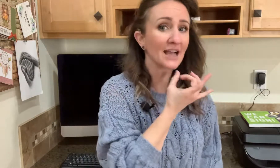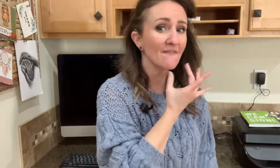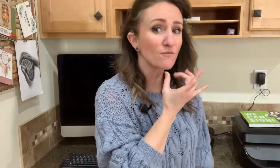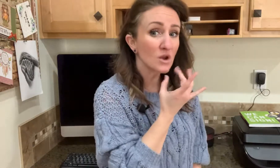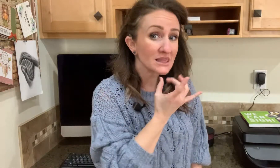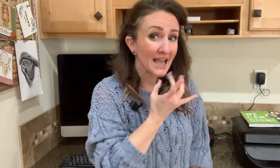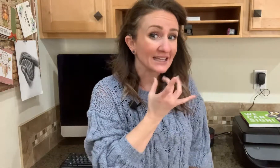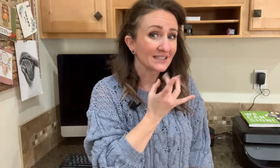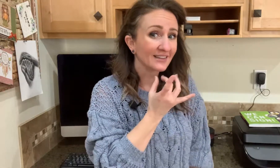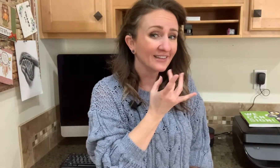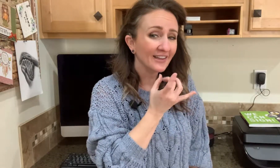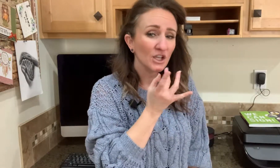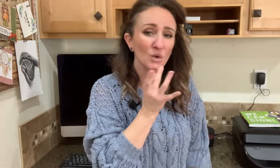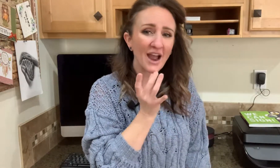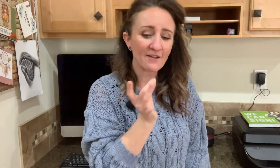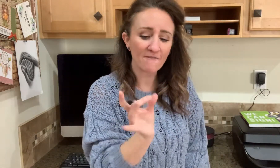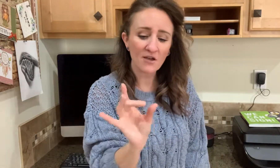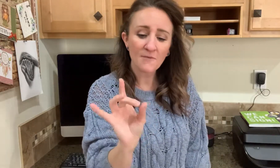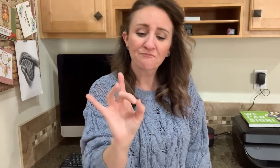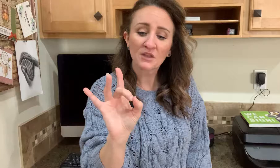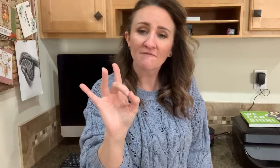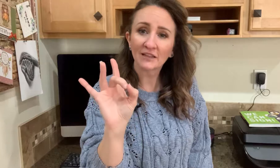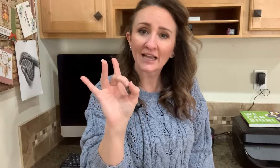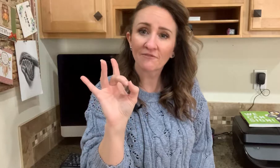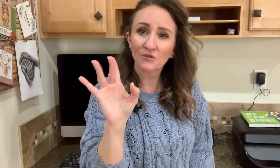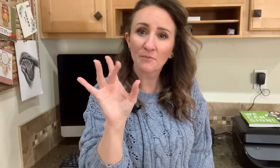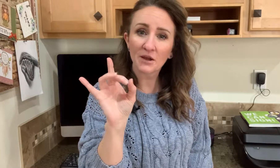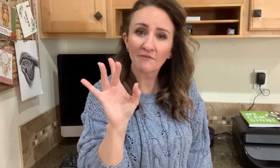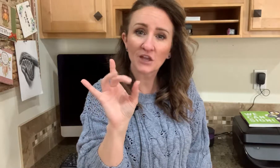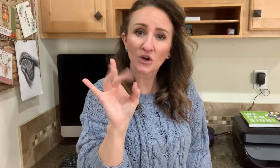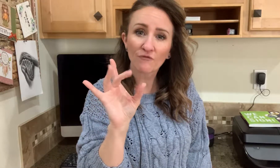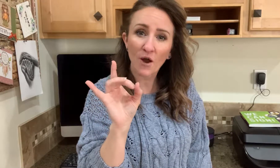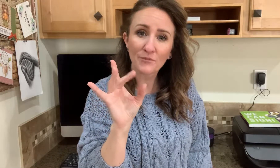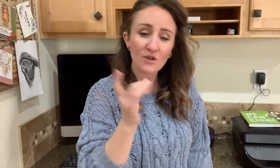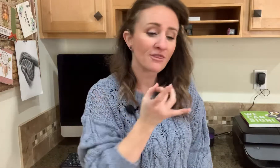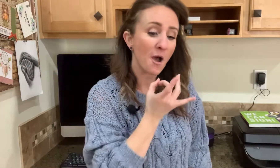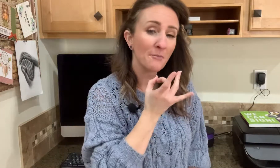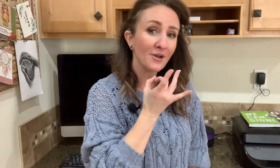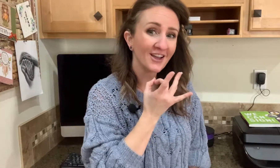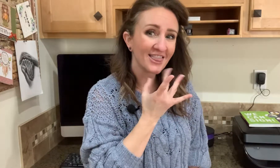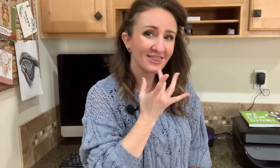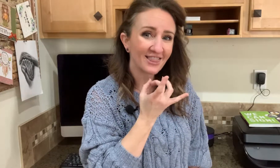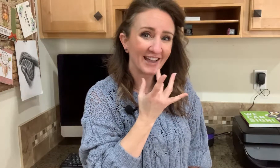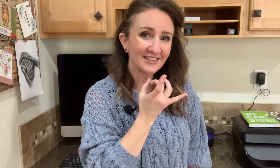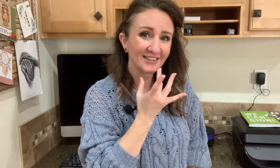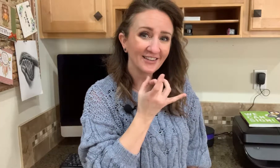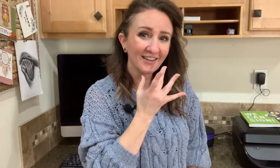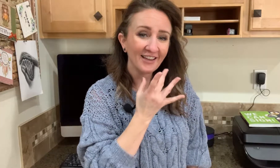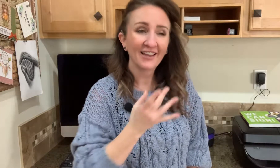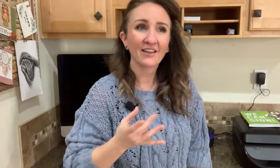for light. You kind of flick your middle finger from your thumb, light. So